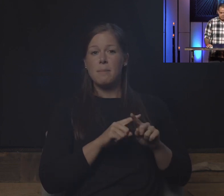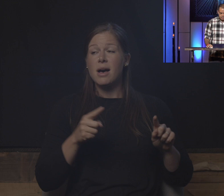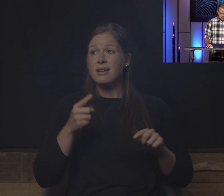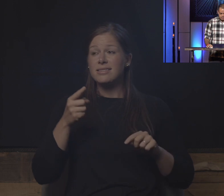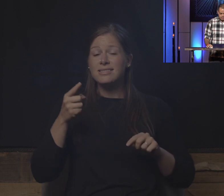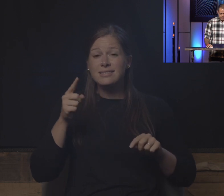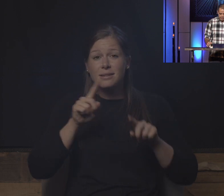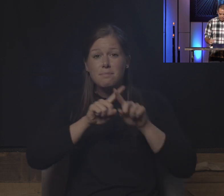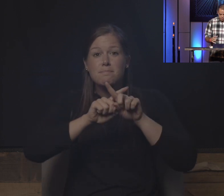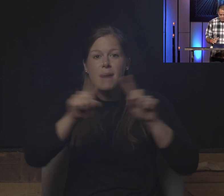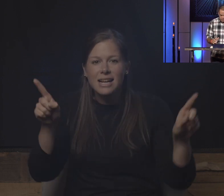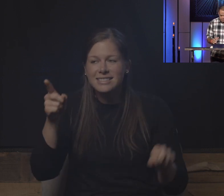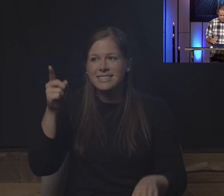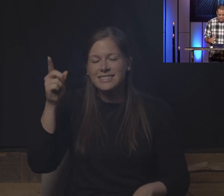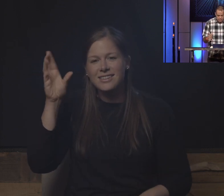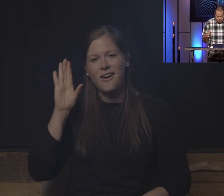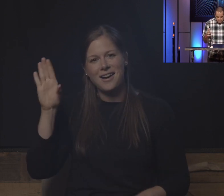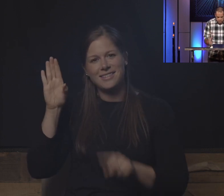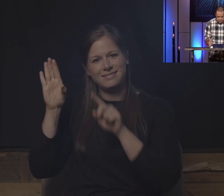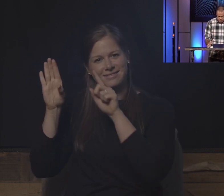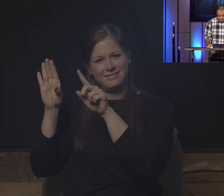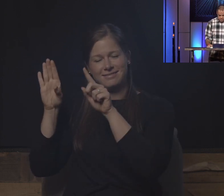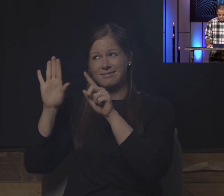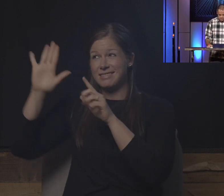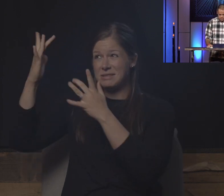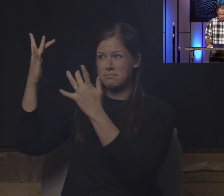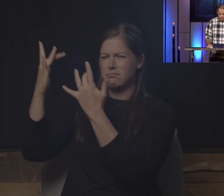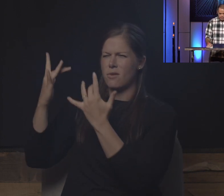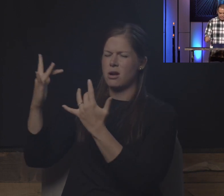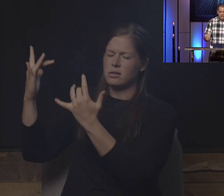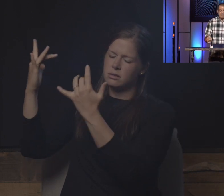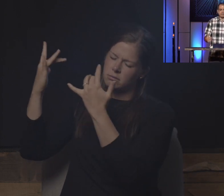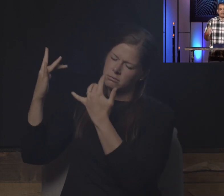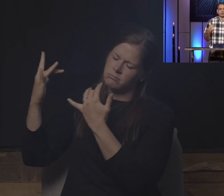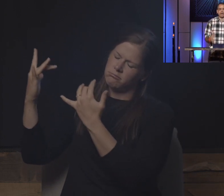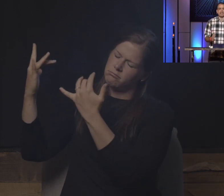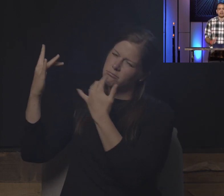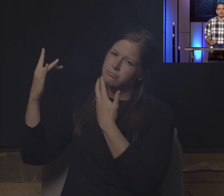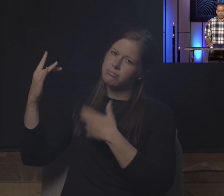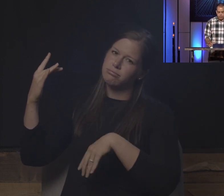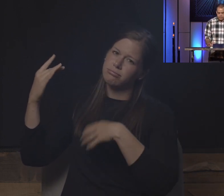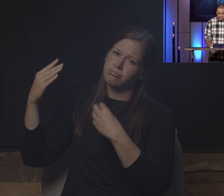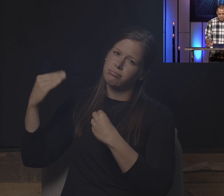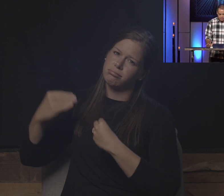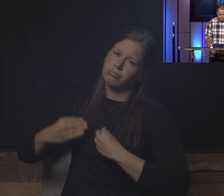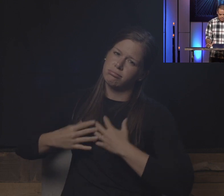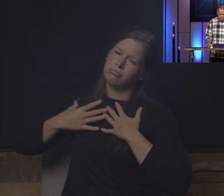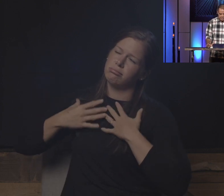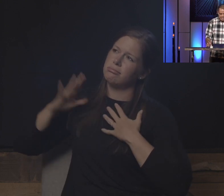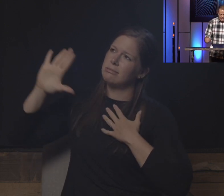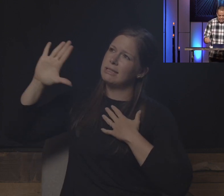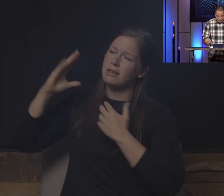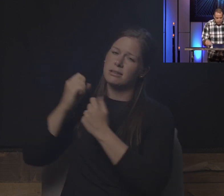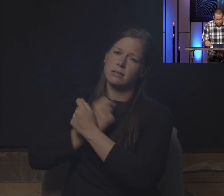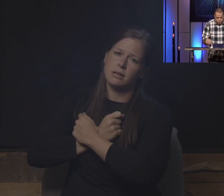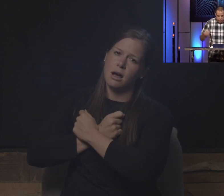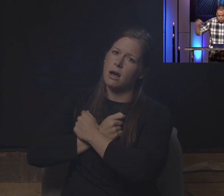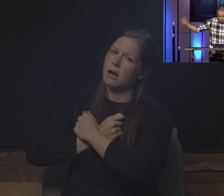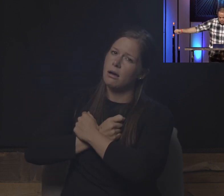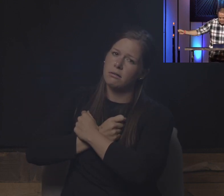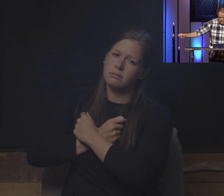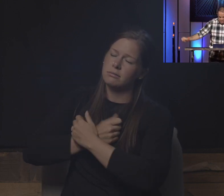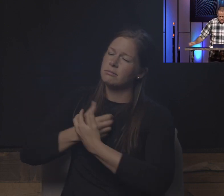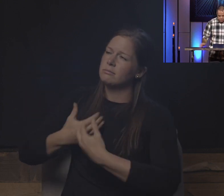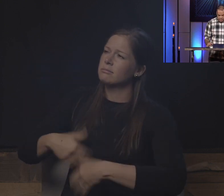God, being rich in mercy, because of the great love with which he loved us, even when